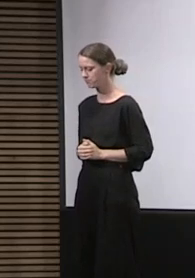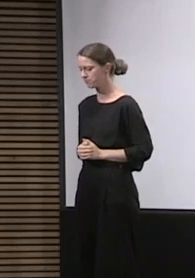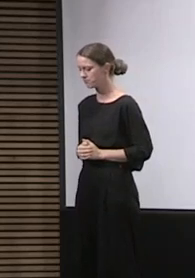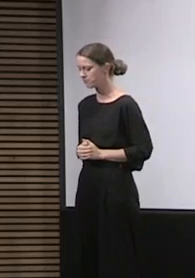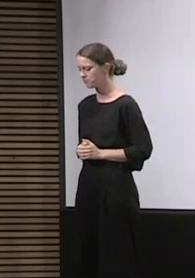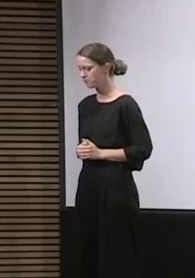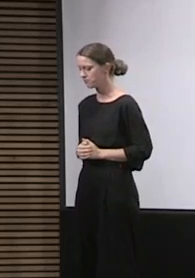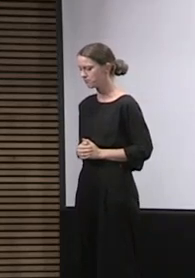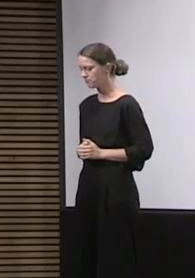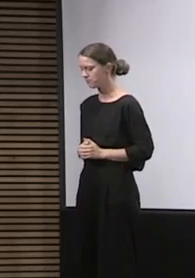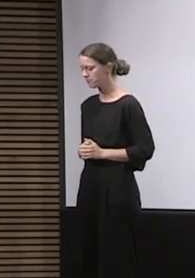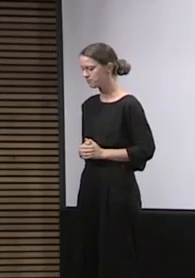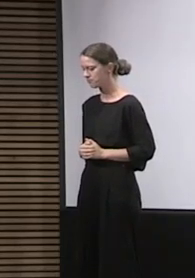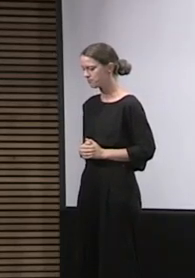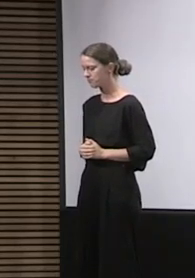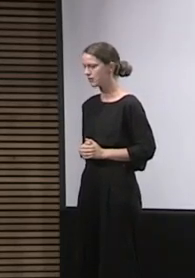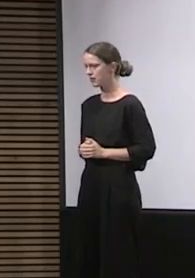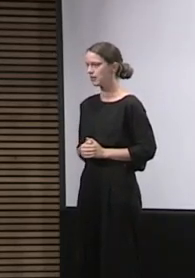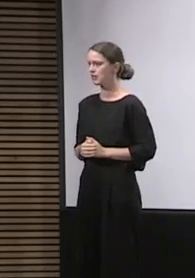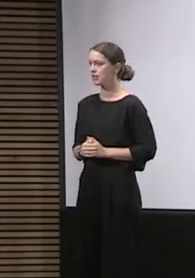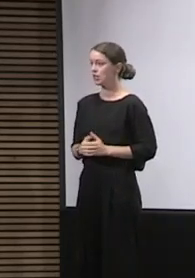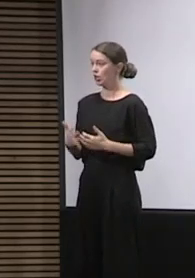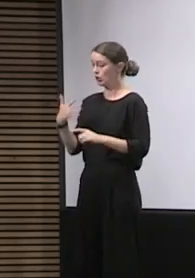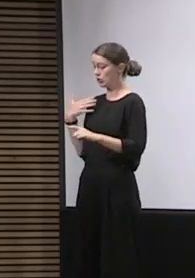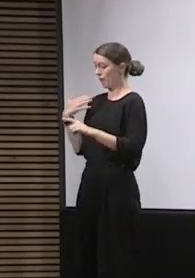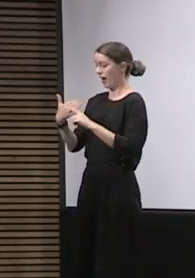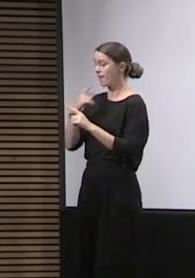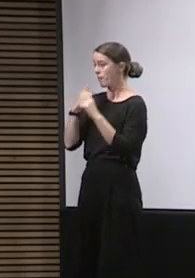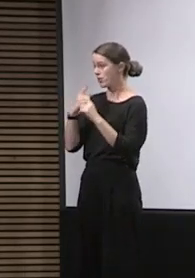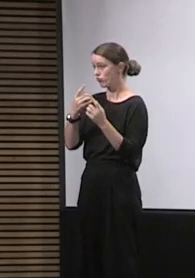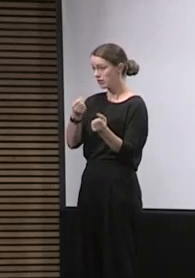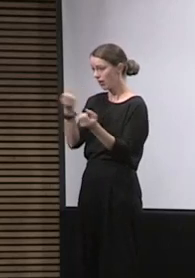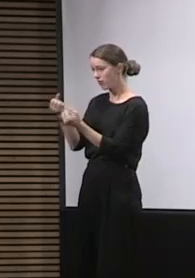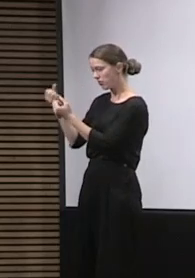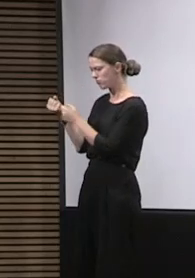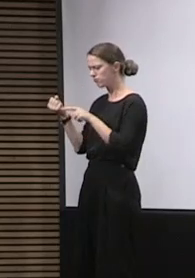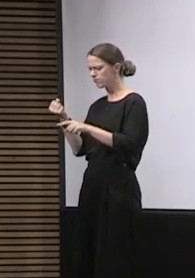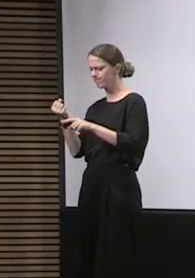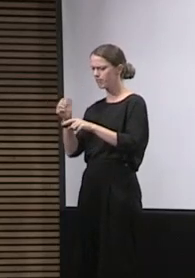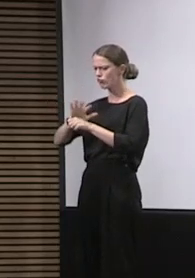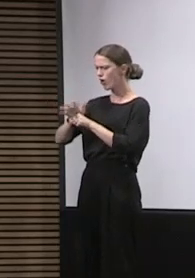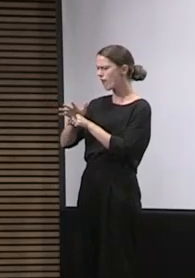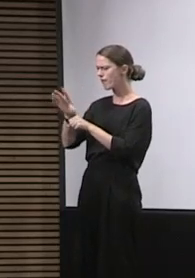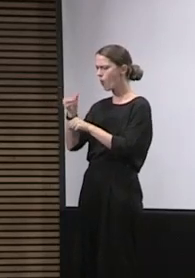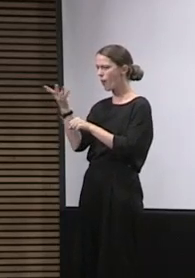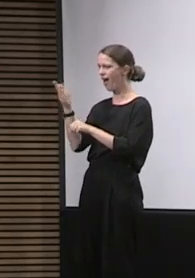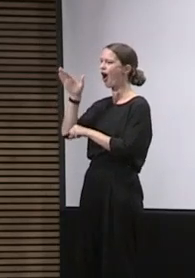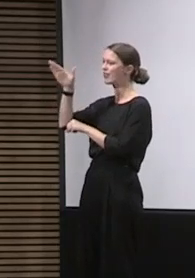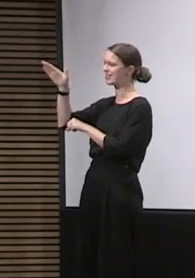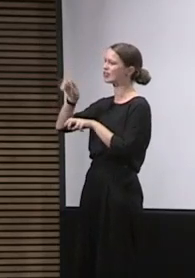For those cases that we have information on to date, we still see a strong link to overseas